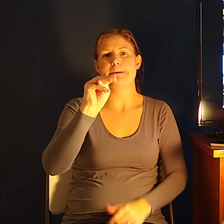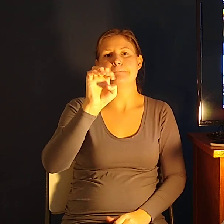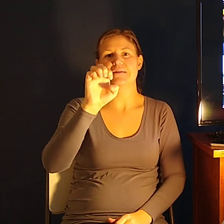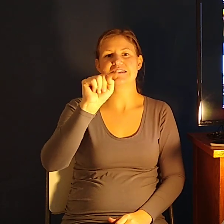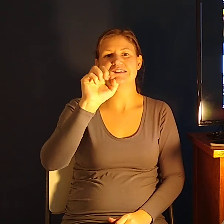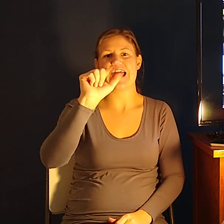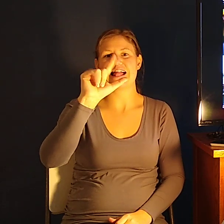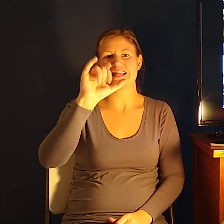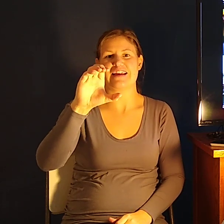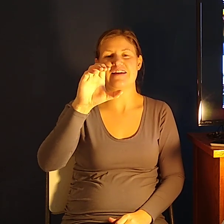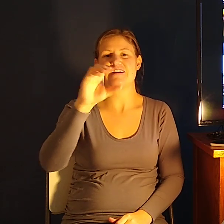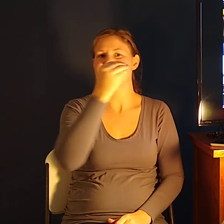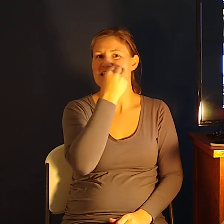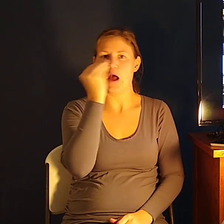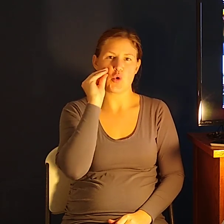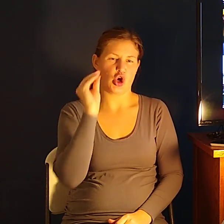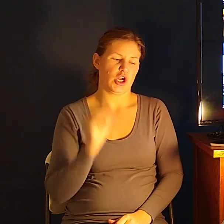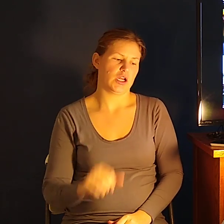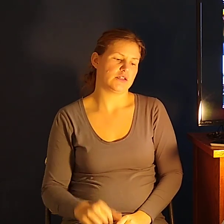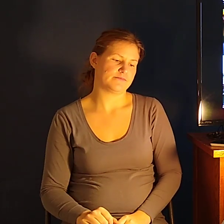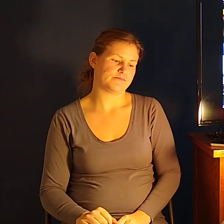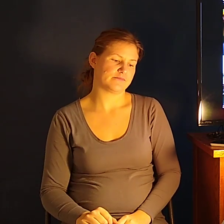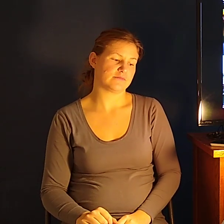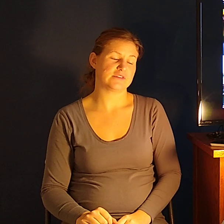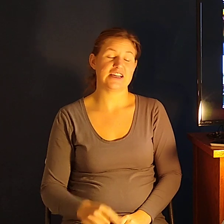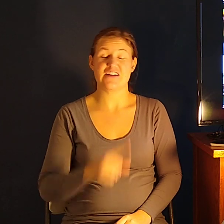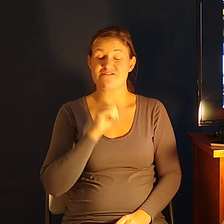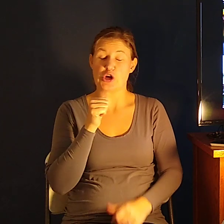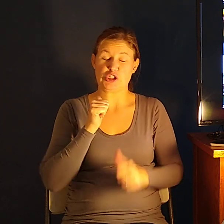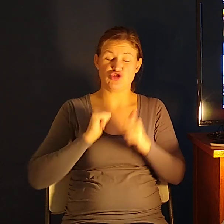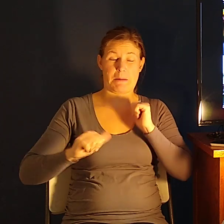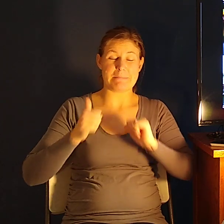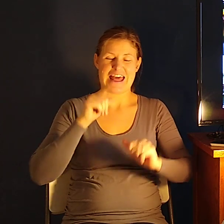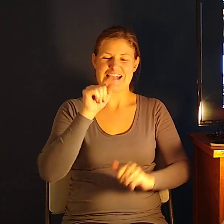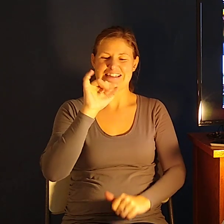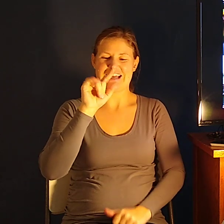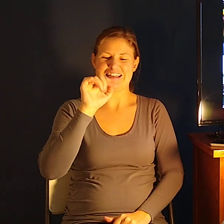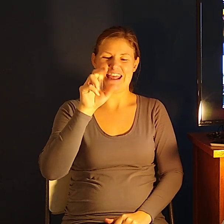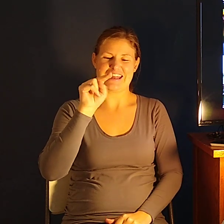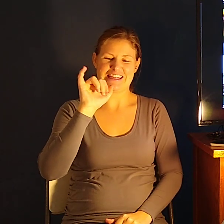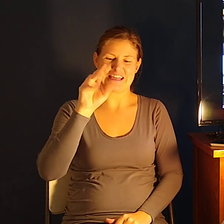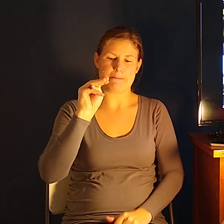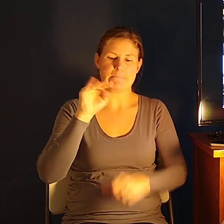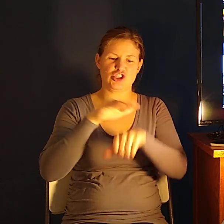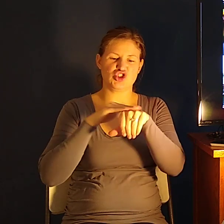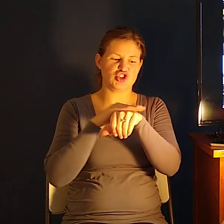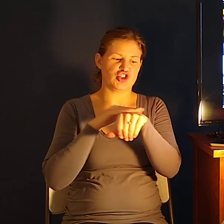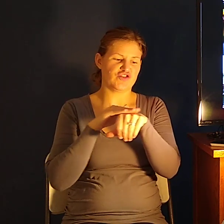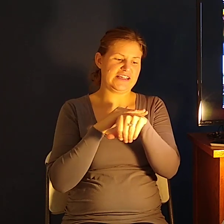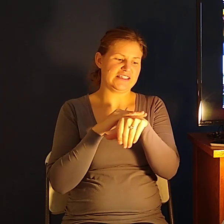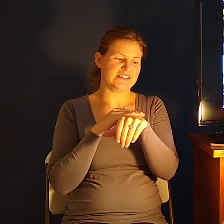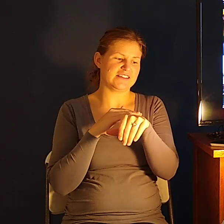flower. And it is a dramatic titanium surface clustered of soaring and